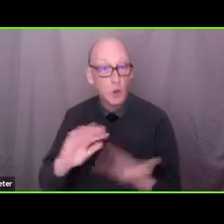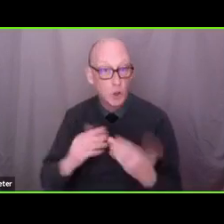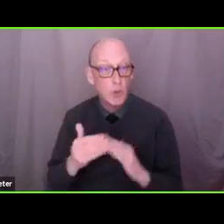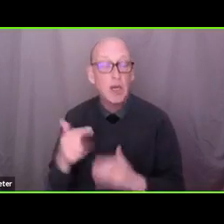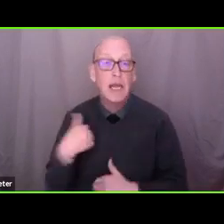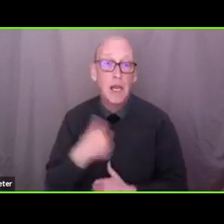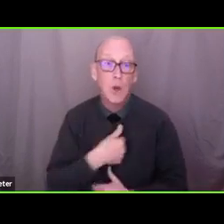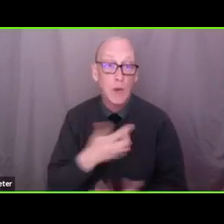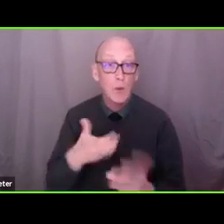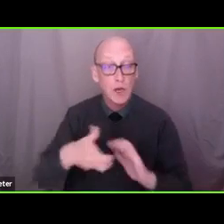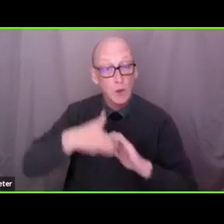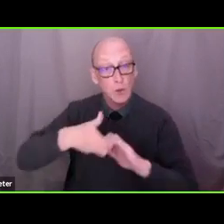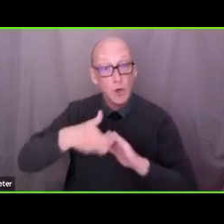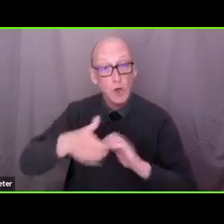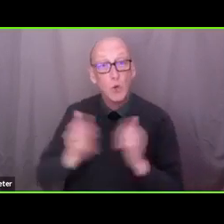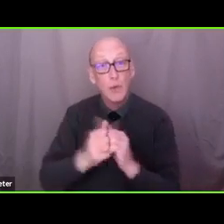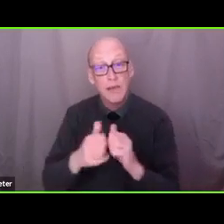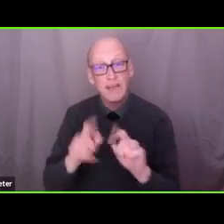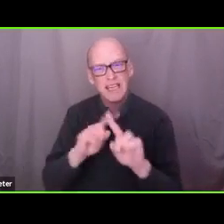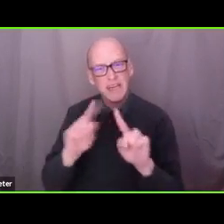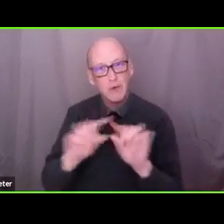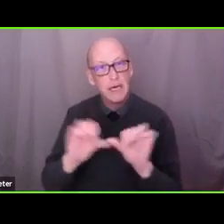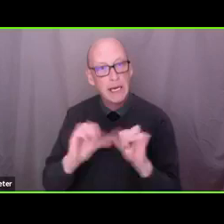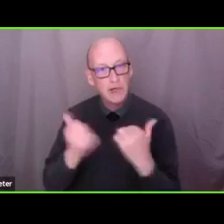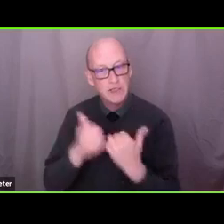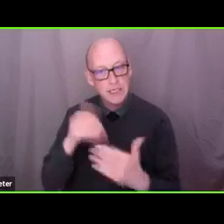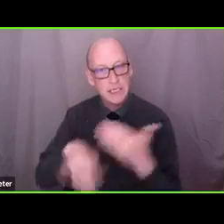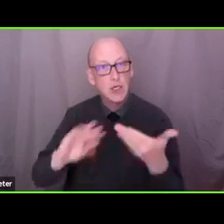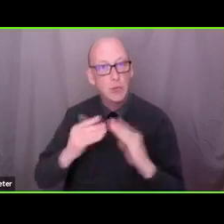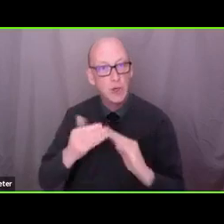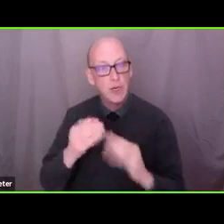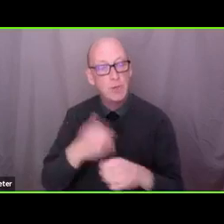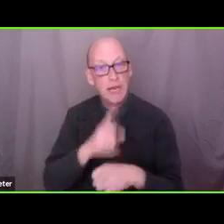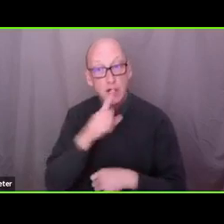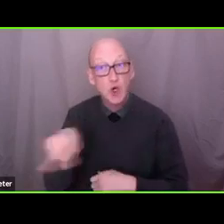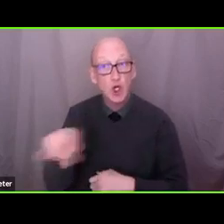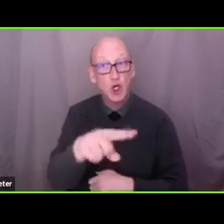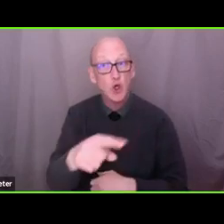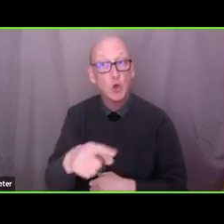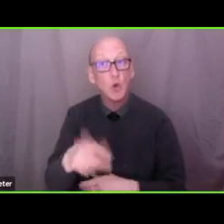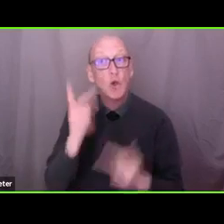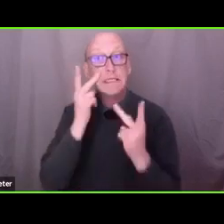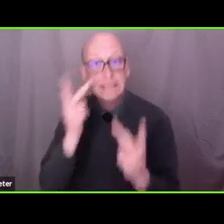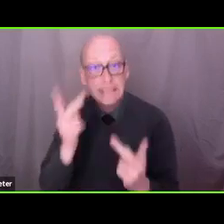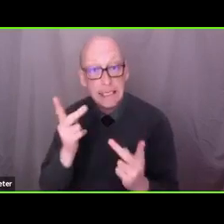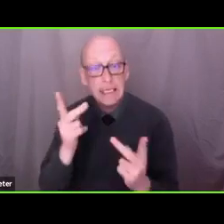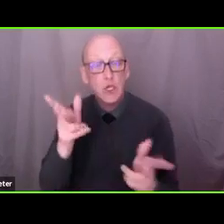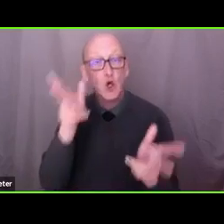like to partner with agencies and the community to make sure that you get seen and heard.